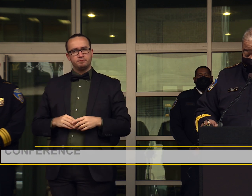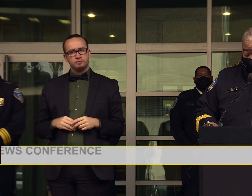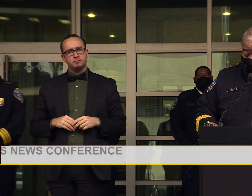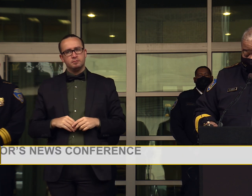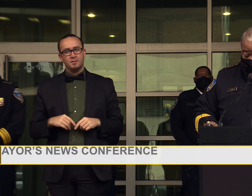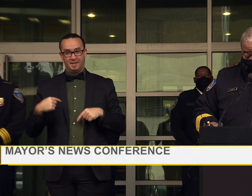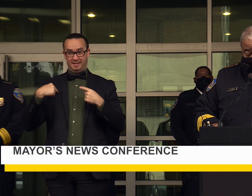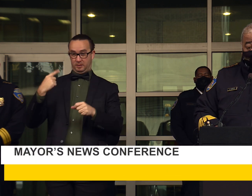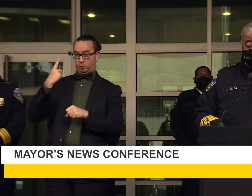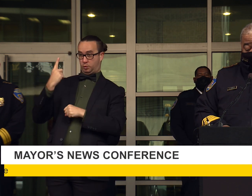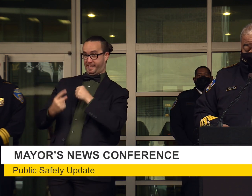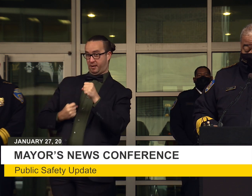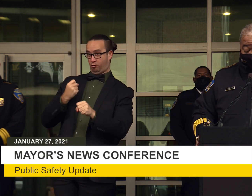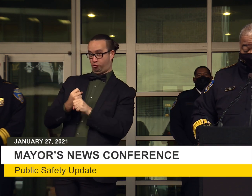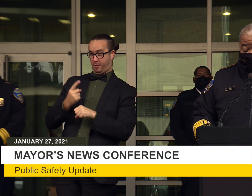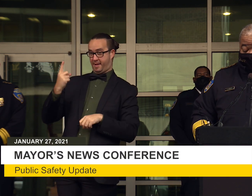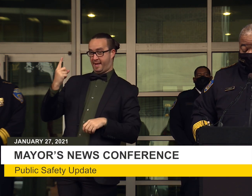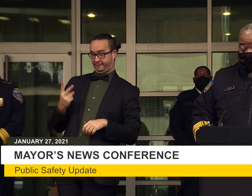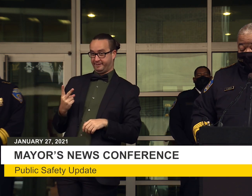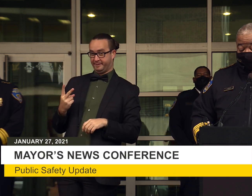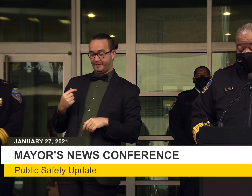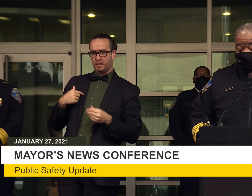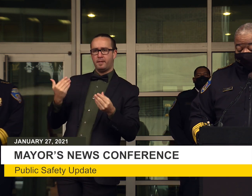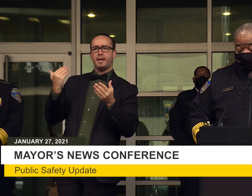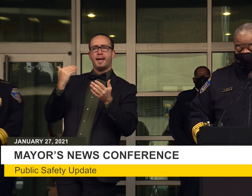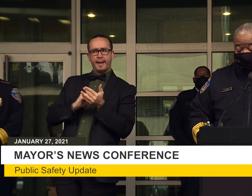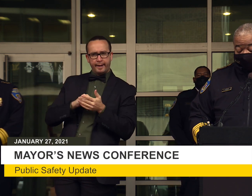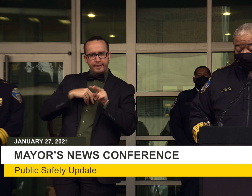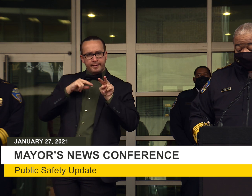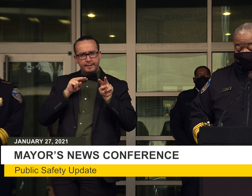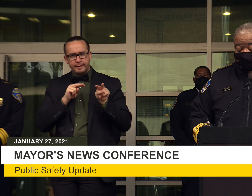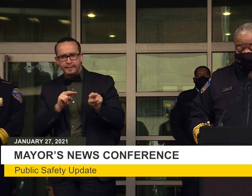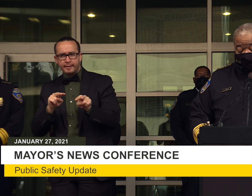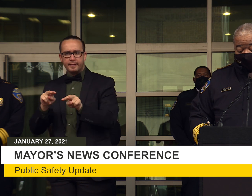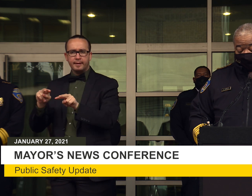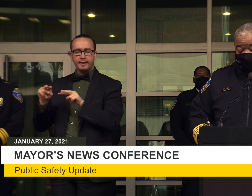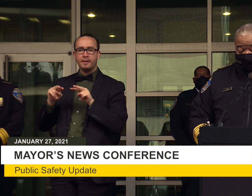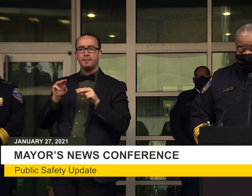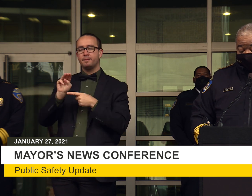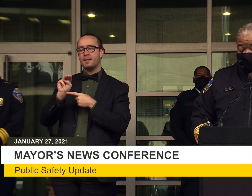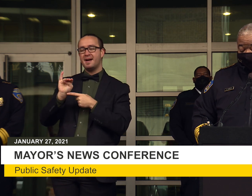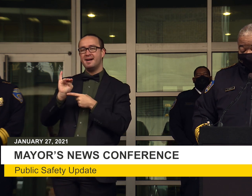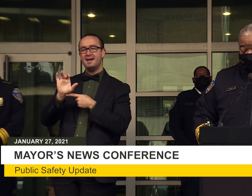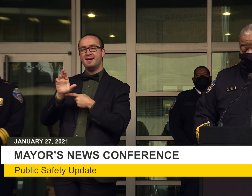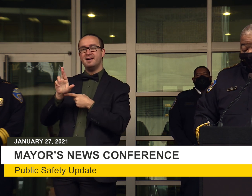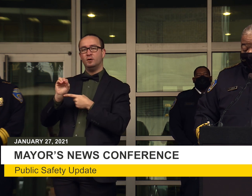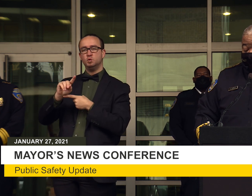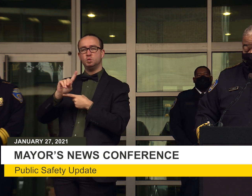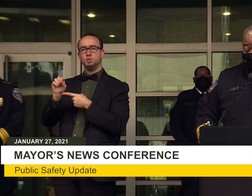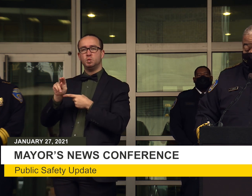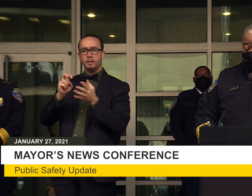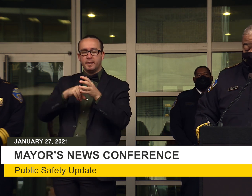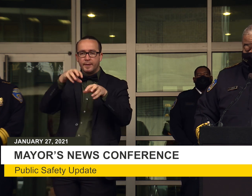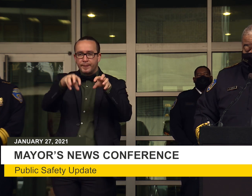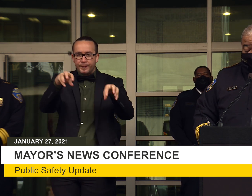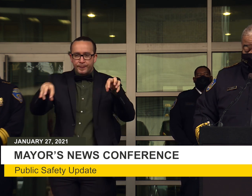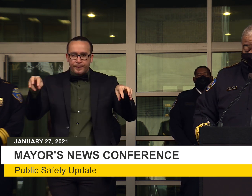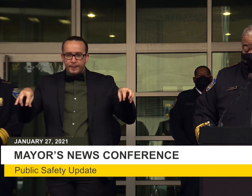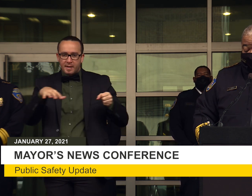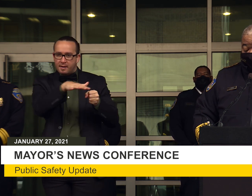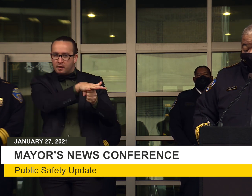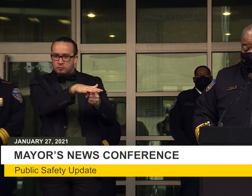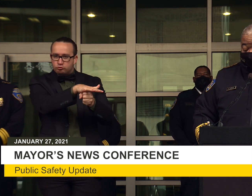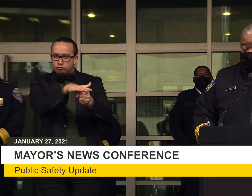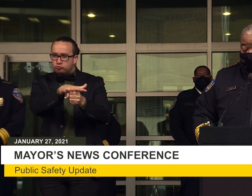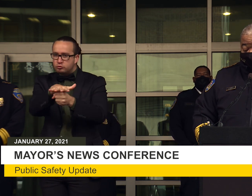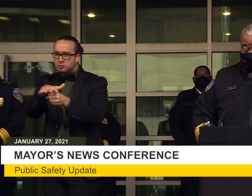have seen lower incidents of violent crime. So in consultation with the mayor's office, our assessment supports the adjustment